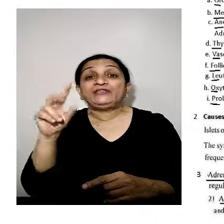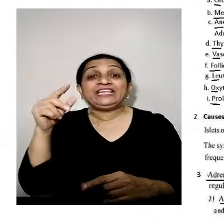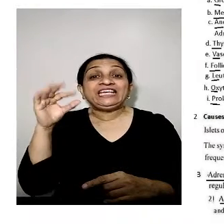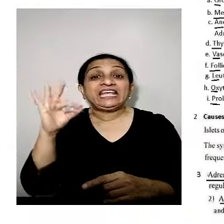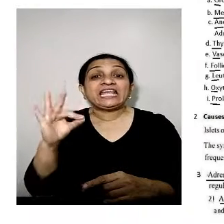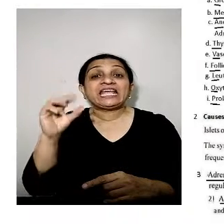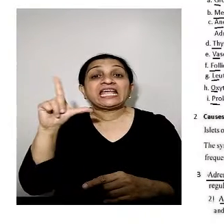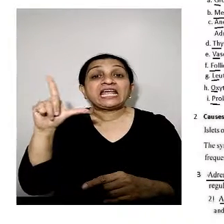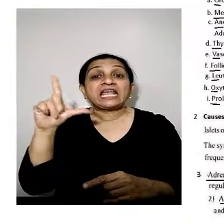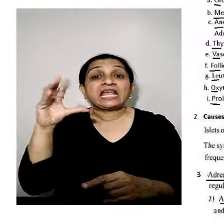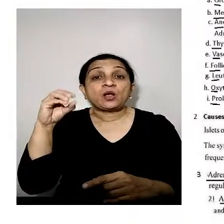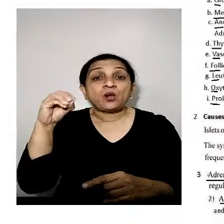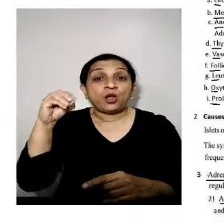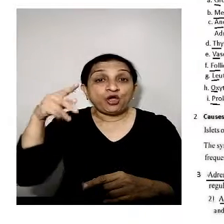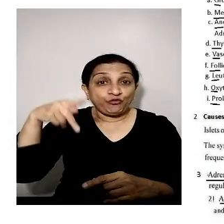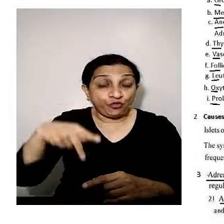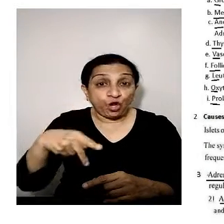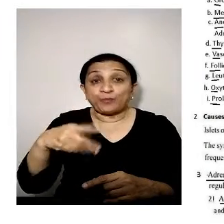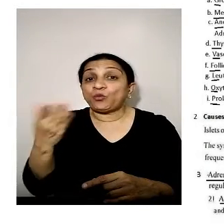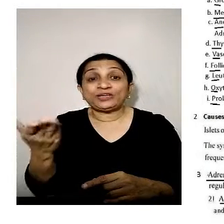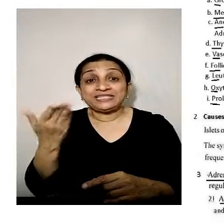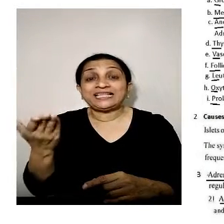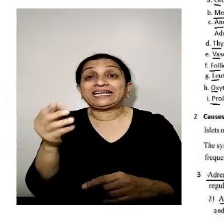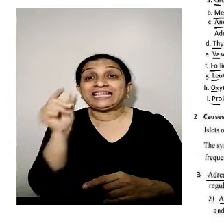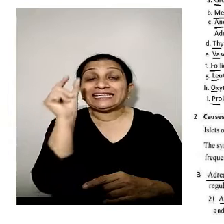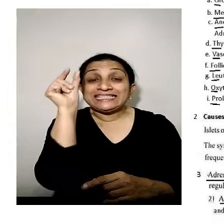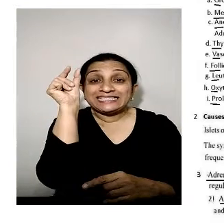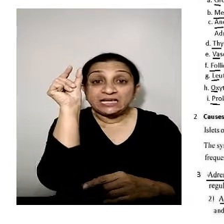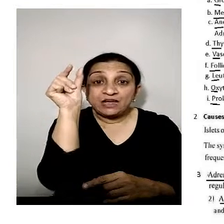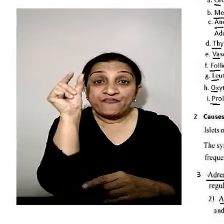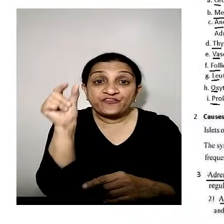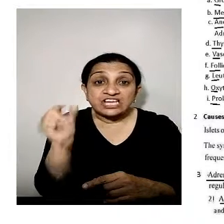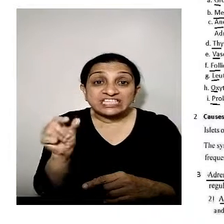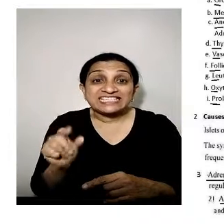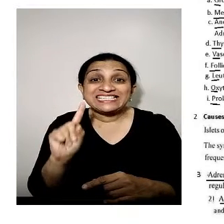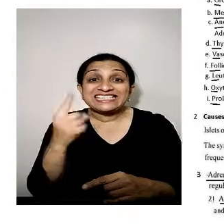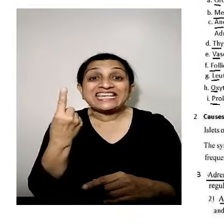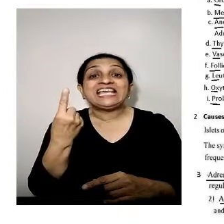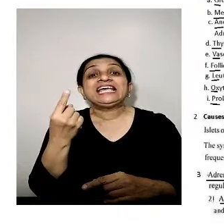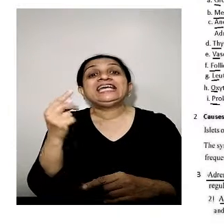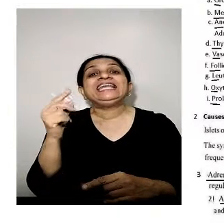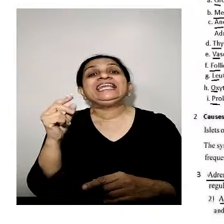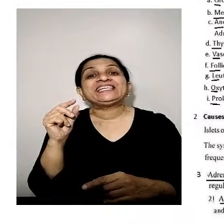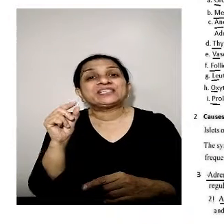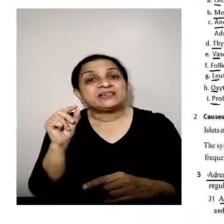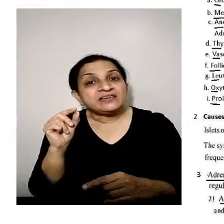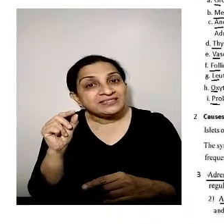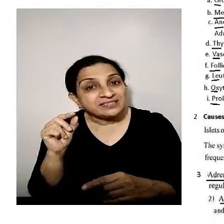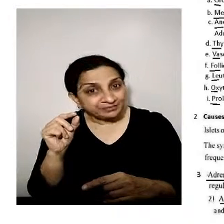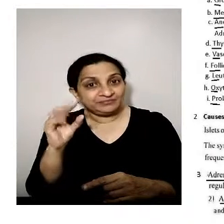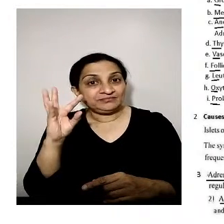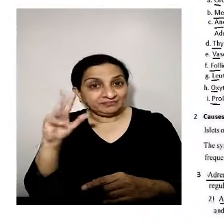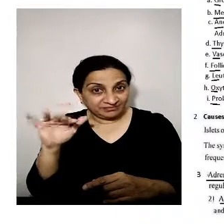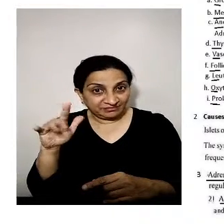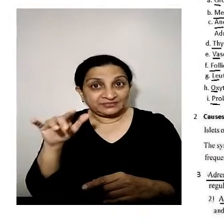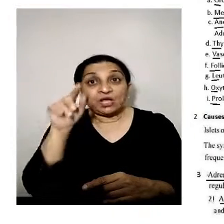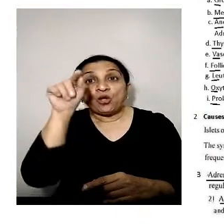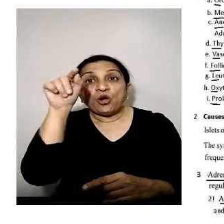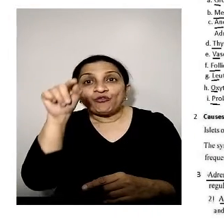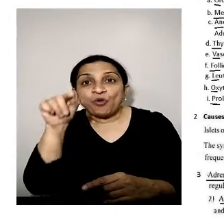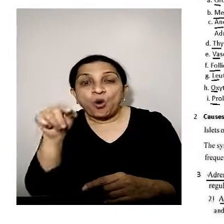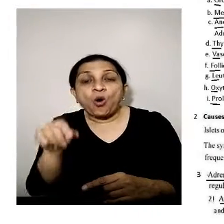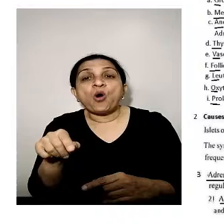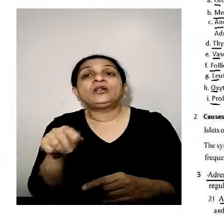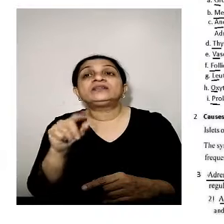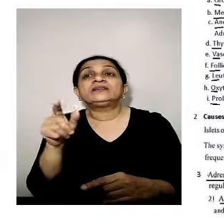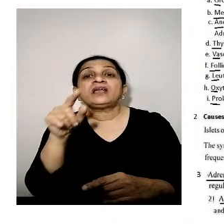GMAT V flock. What is that? That is the first letters